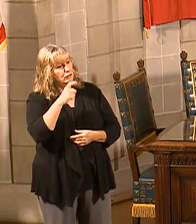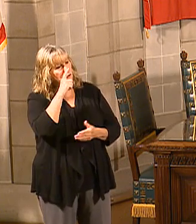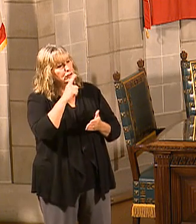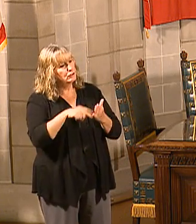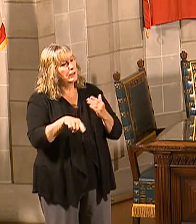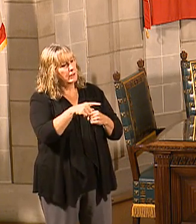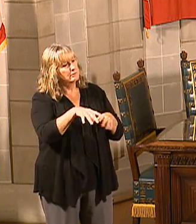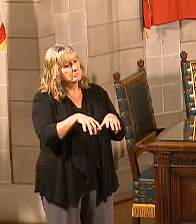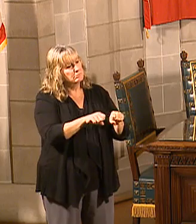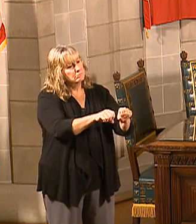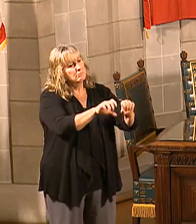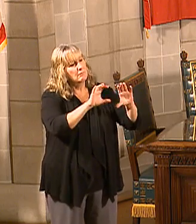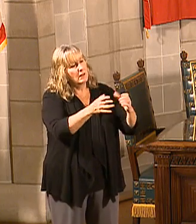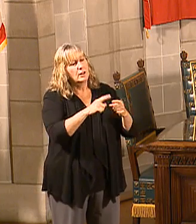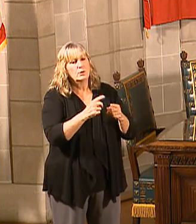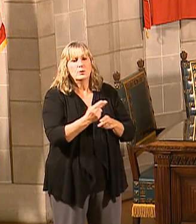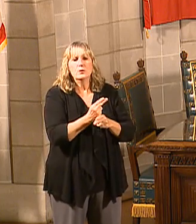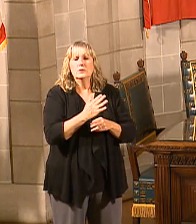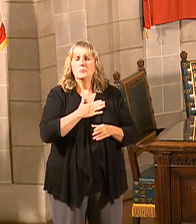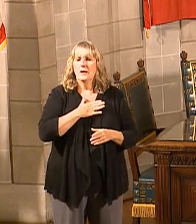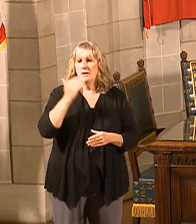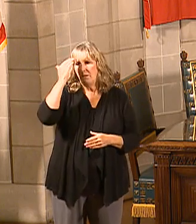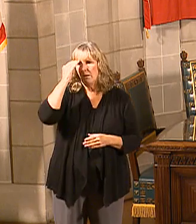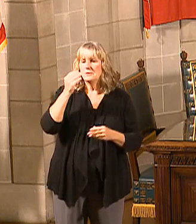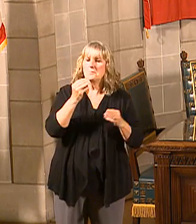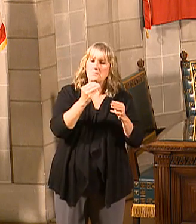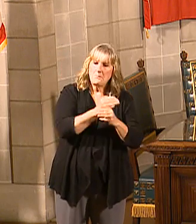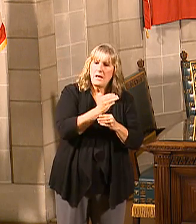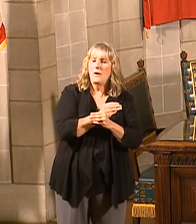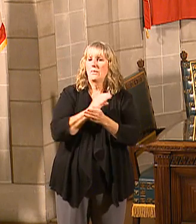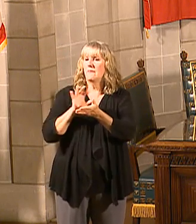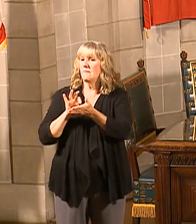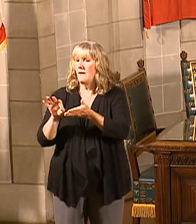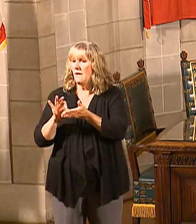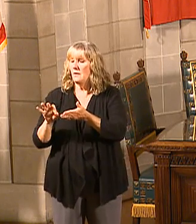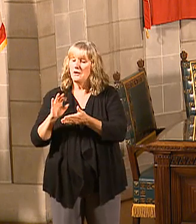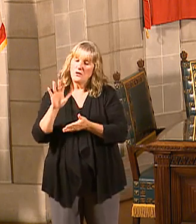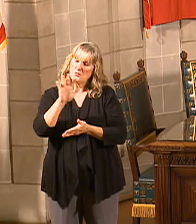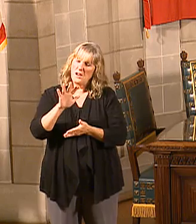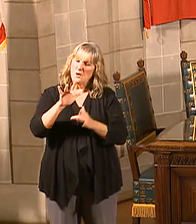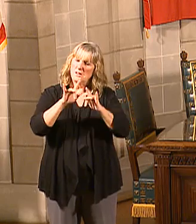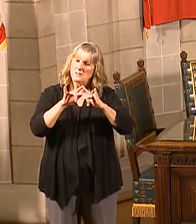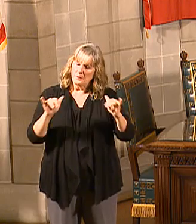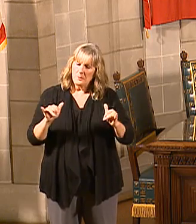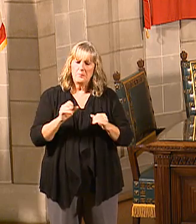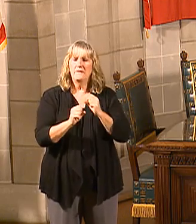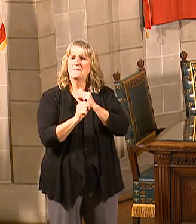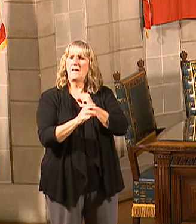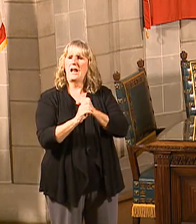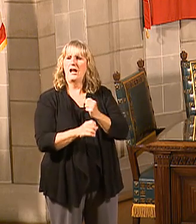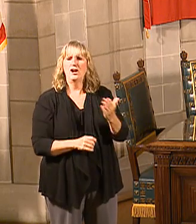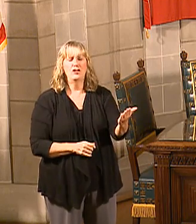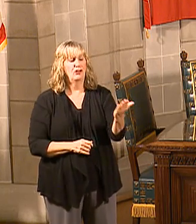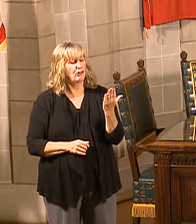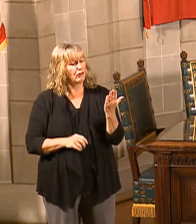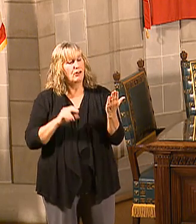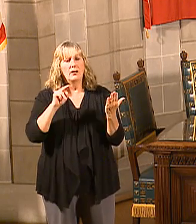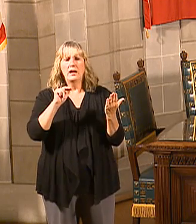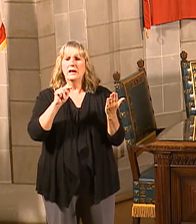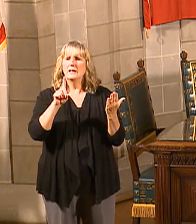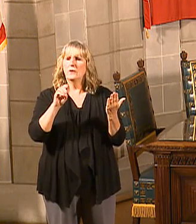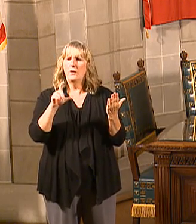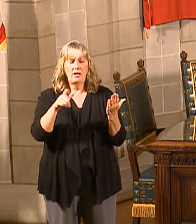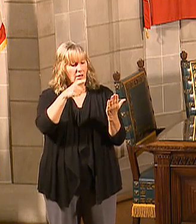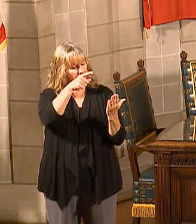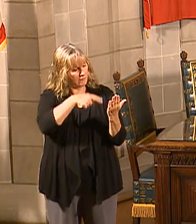some classes to utilize my knowledge of math and accounting. About the same time, I received a flyer from the NDOL about a program